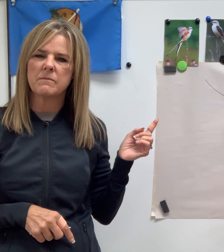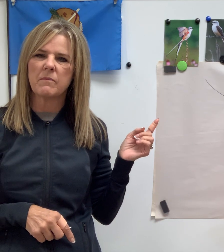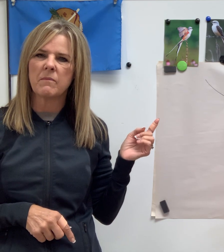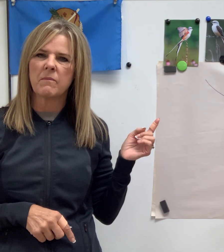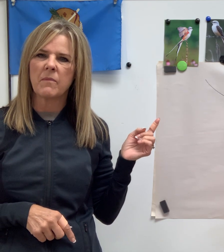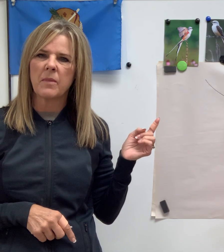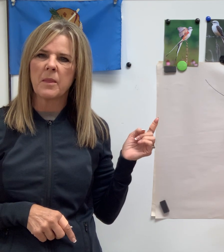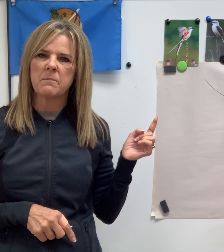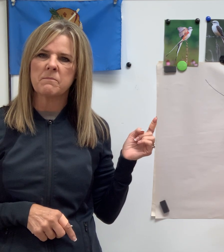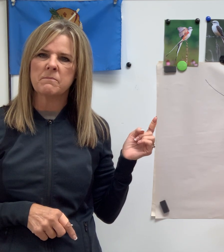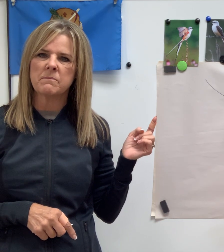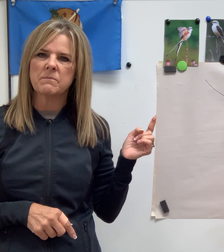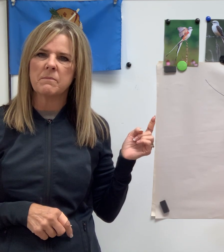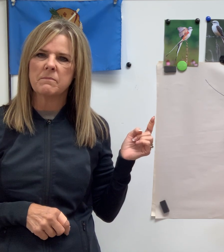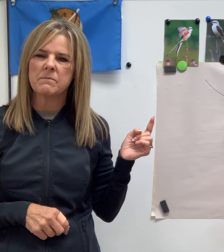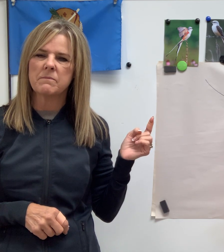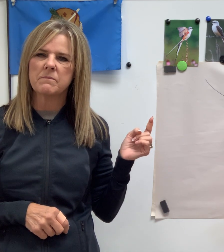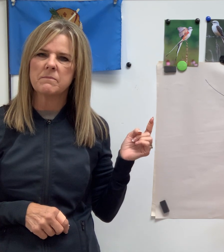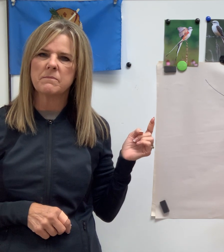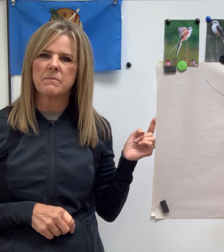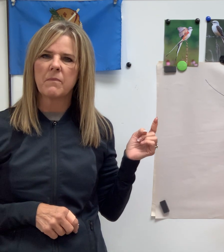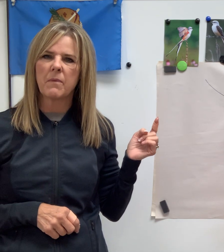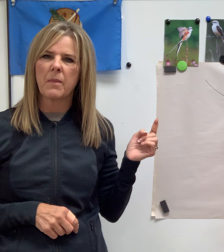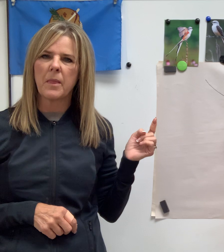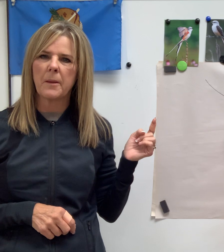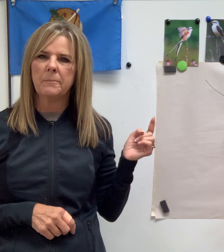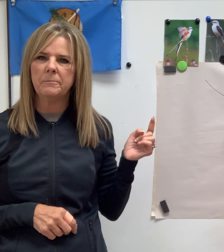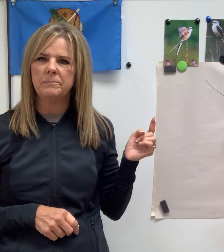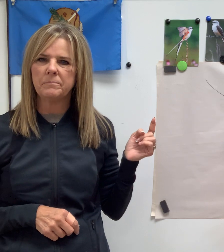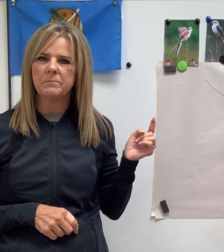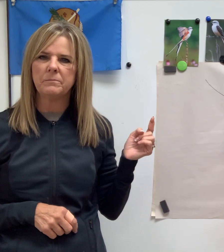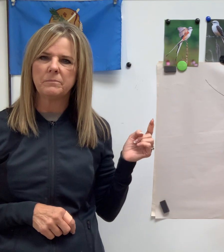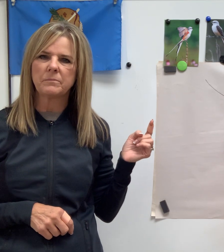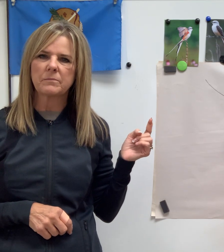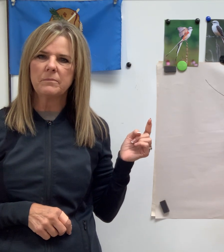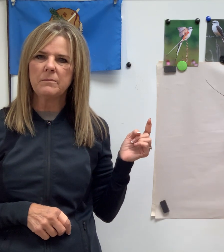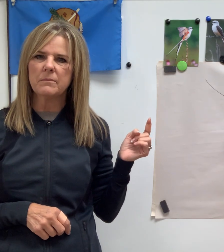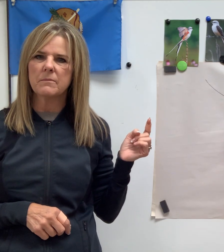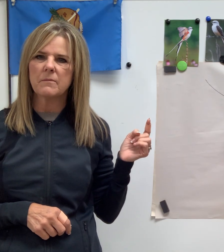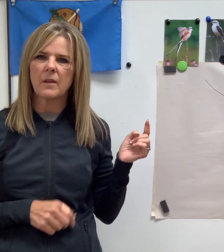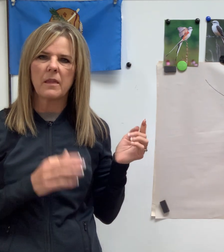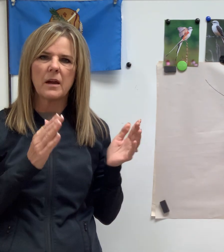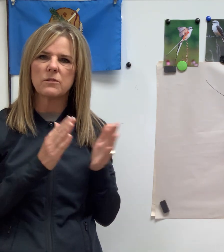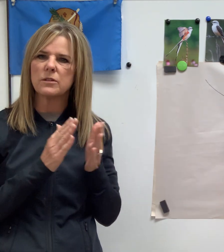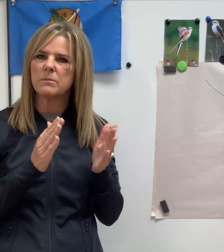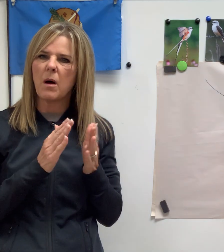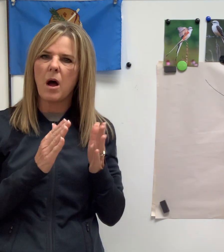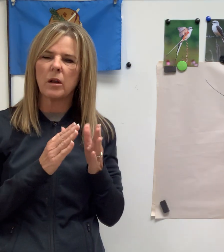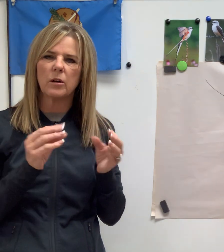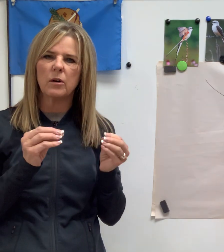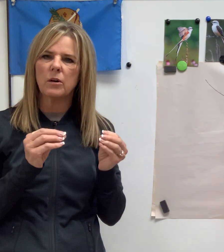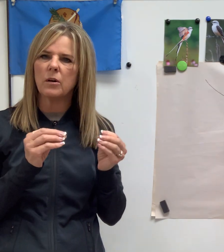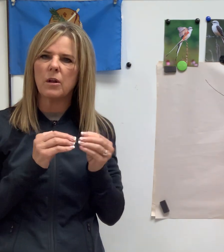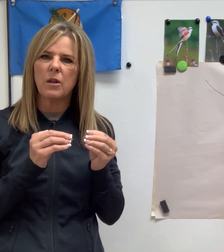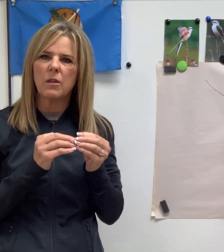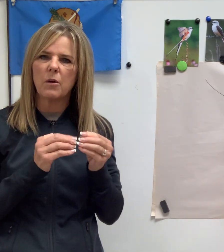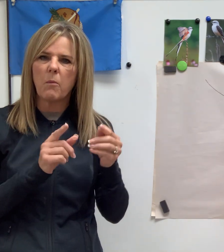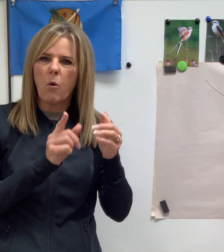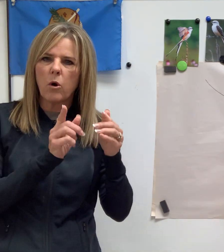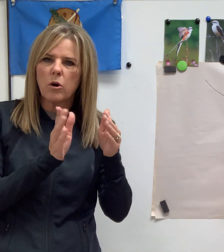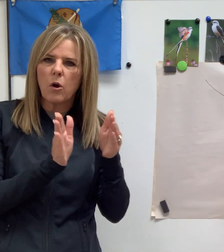little curve lines for that section of feathers. They are smaller and they're more tightly